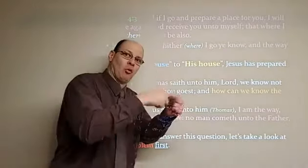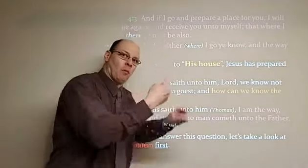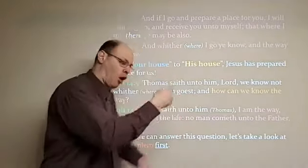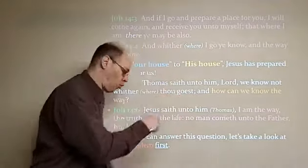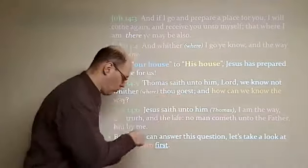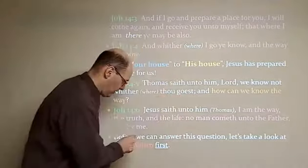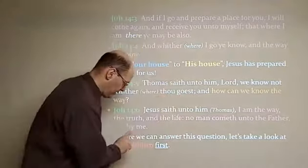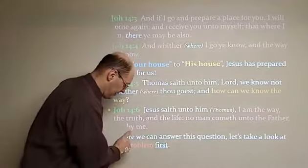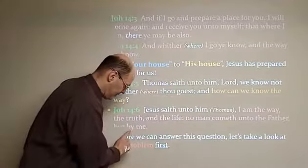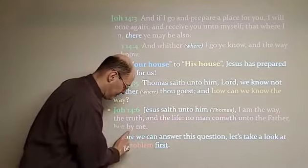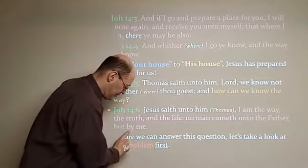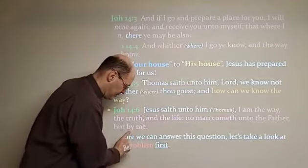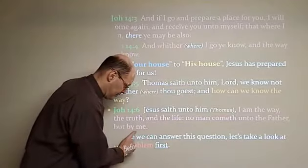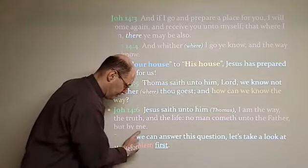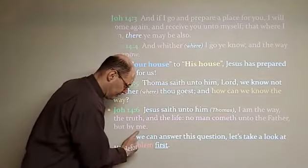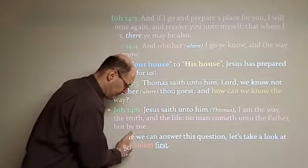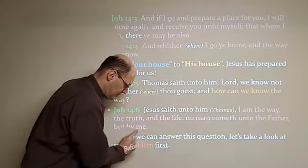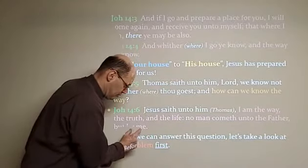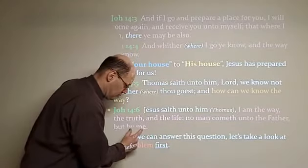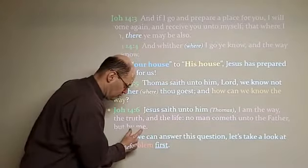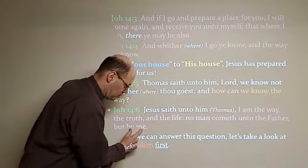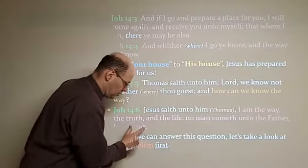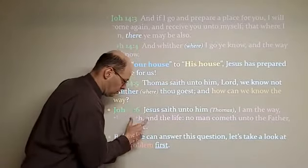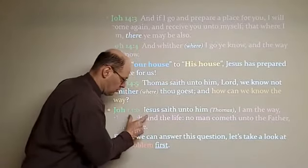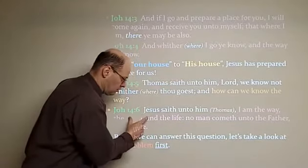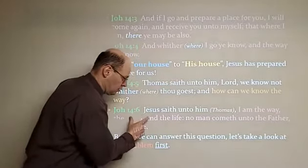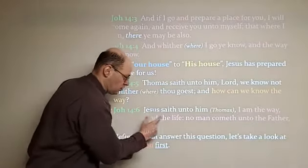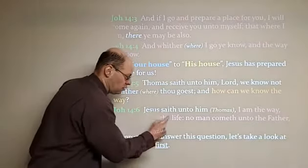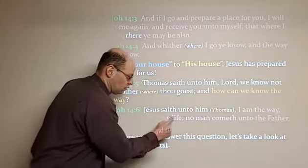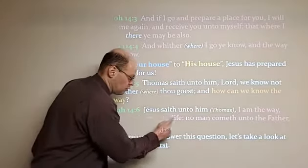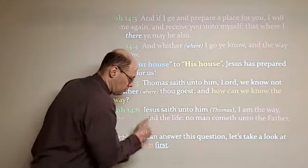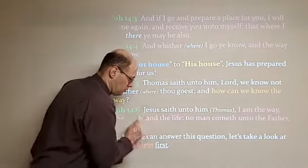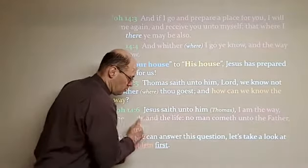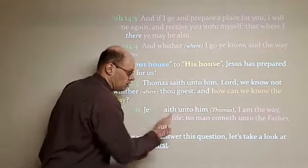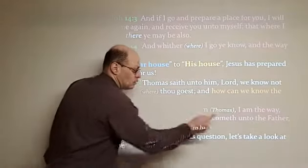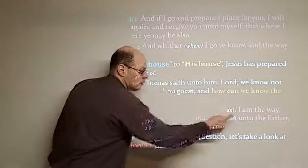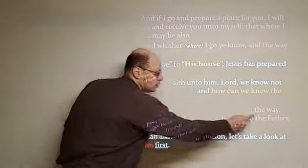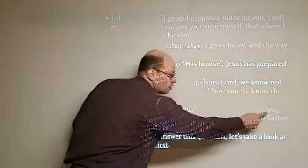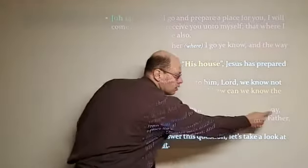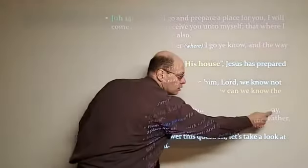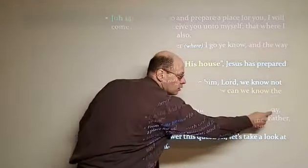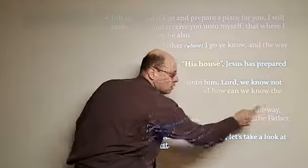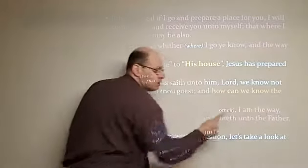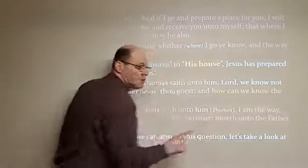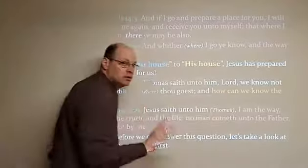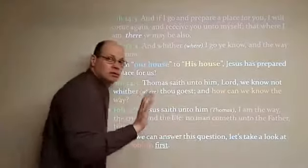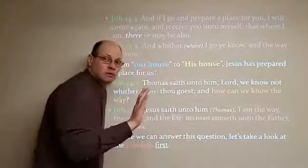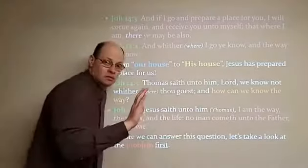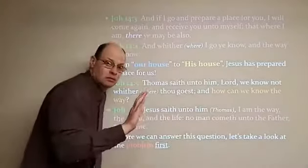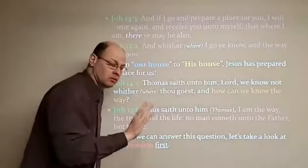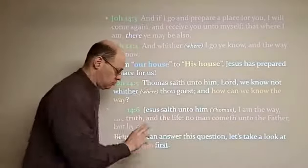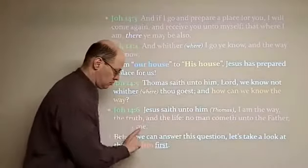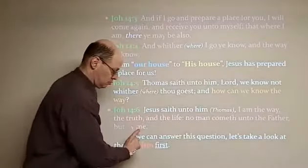it's very specific when it's connected to by me how I am the way